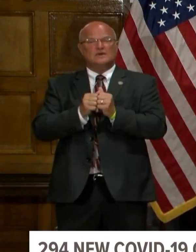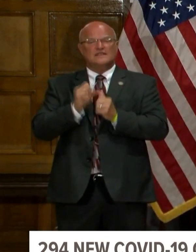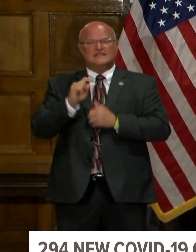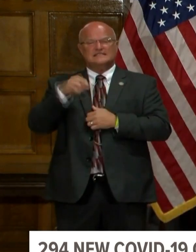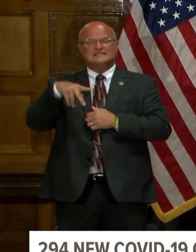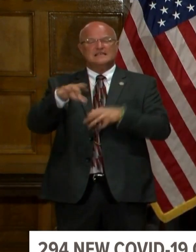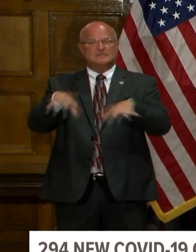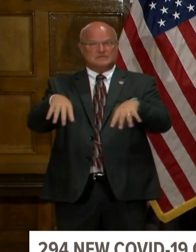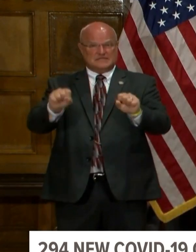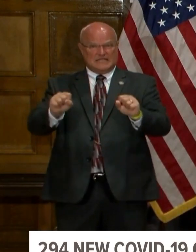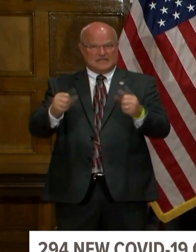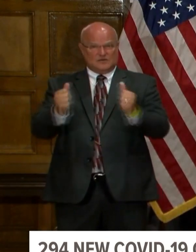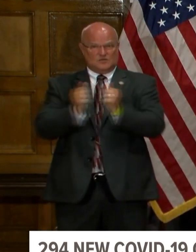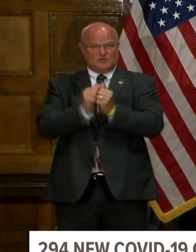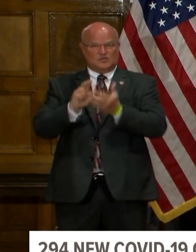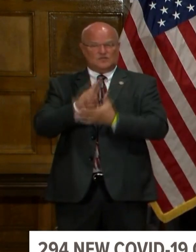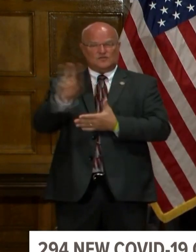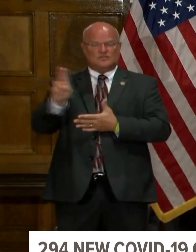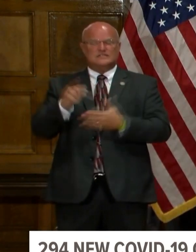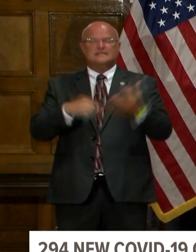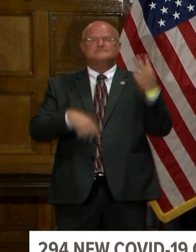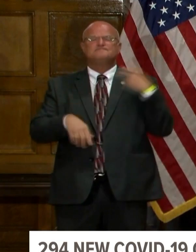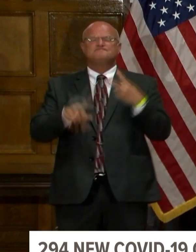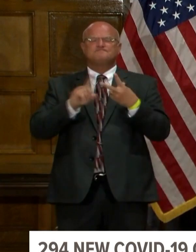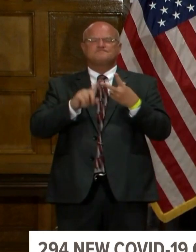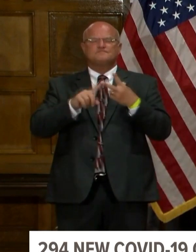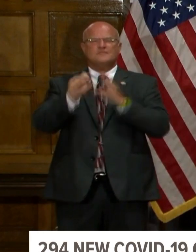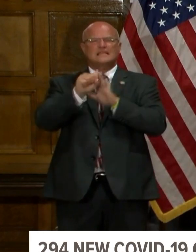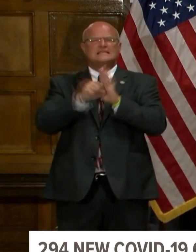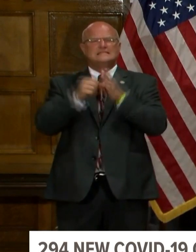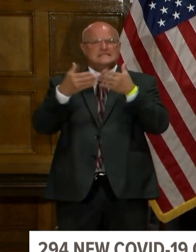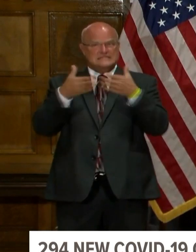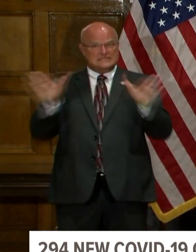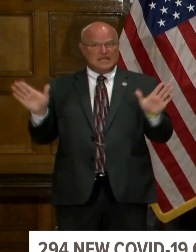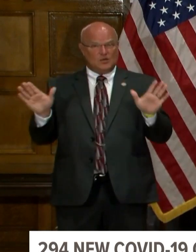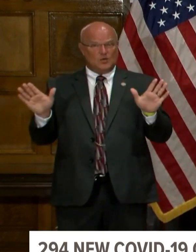steps that have been taken. In terms of statewide,